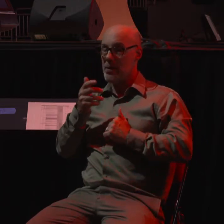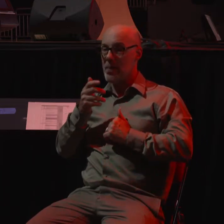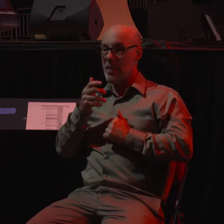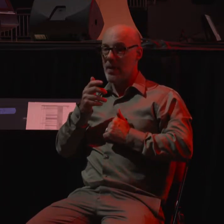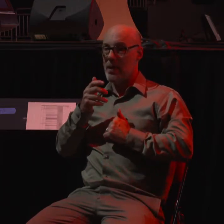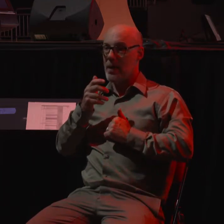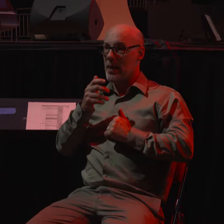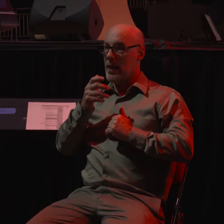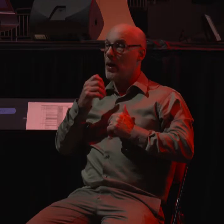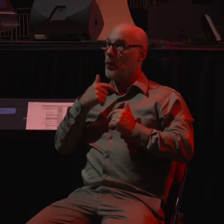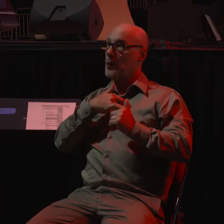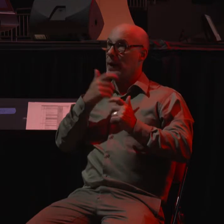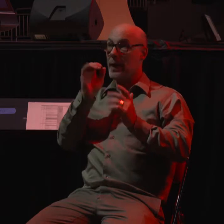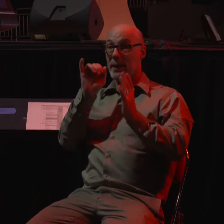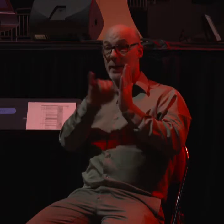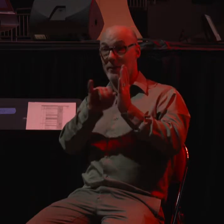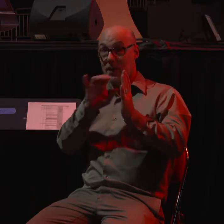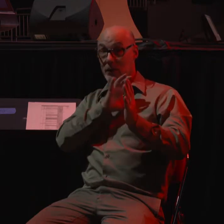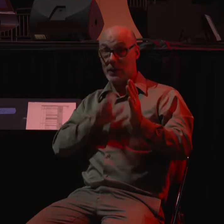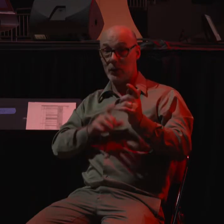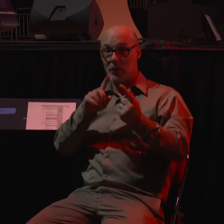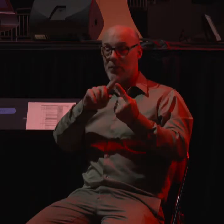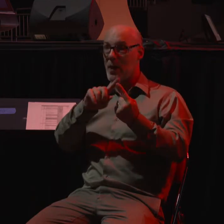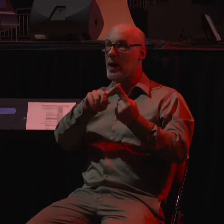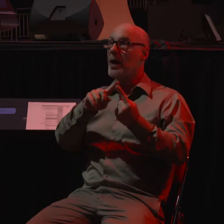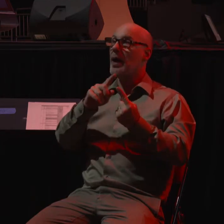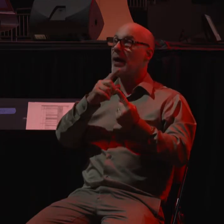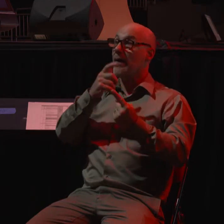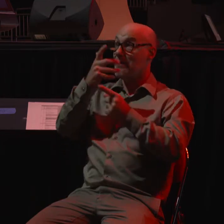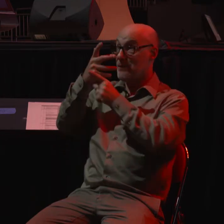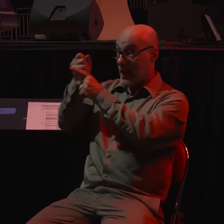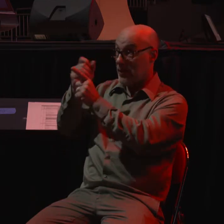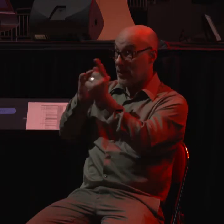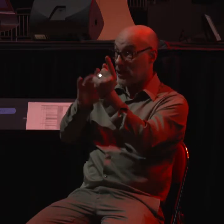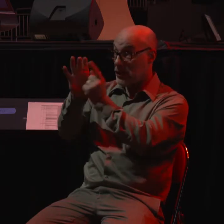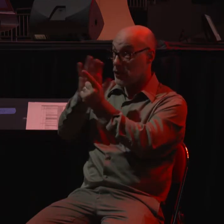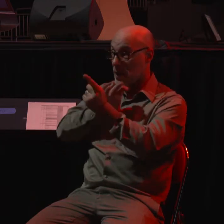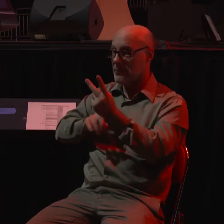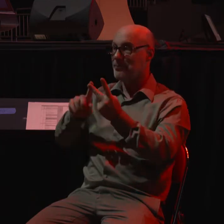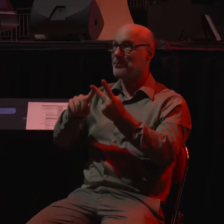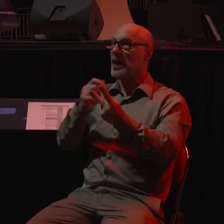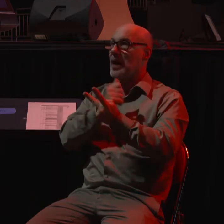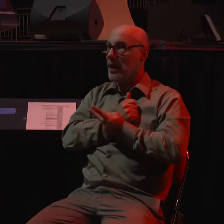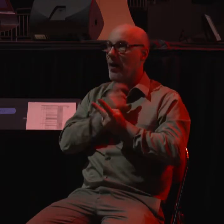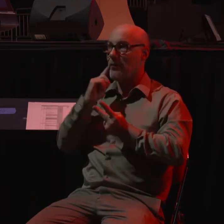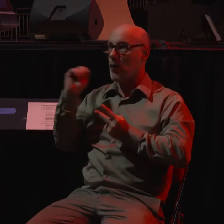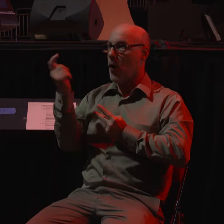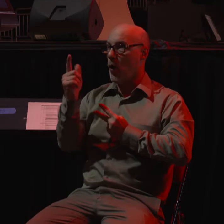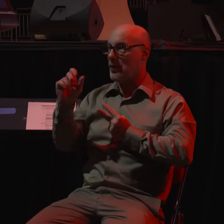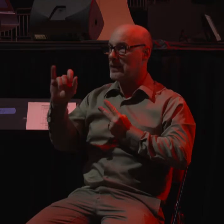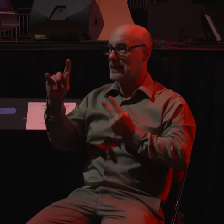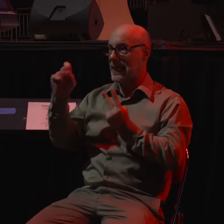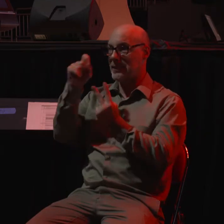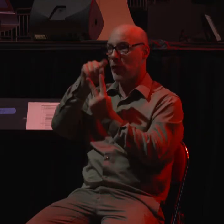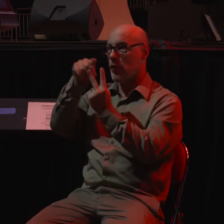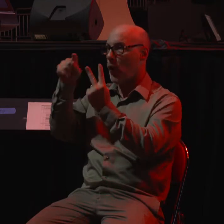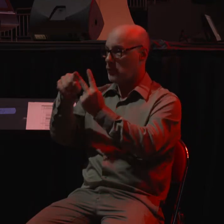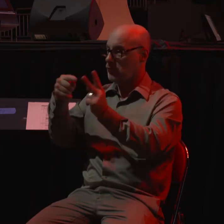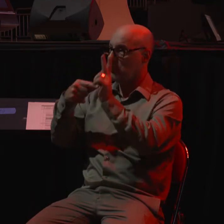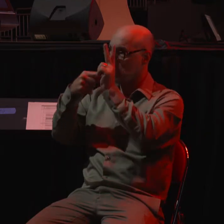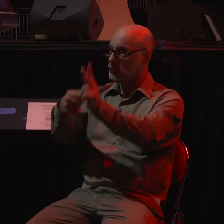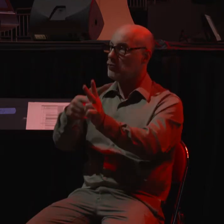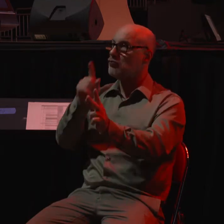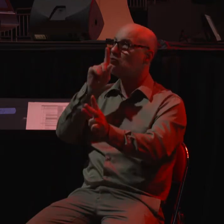Christians is both faith in Jesus Christ and love for all the saints. Yeah. And both of those were signs that a